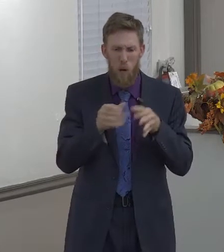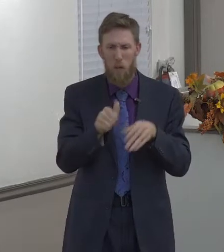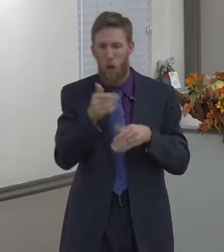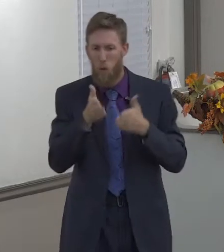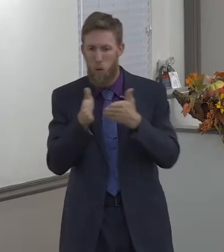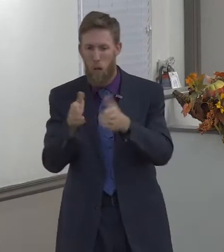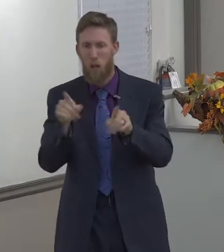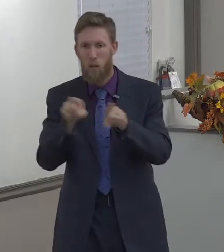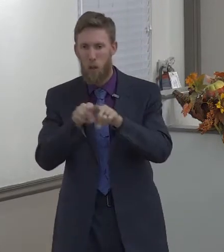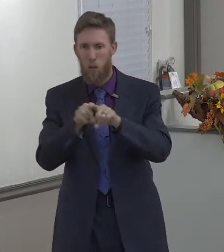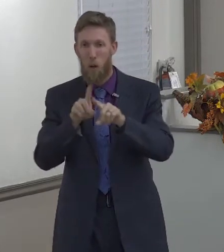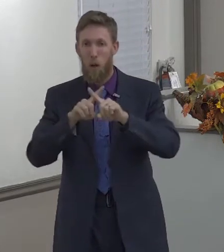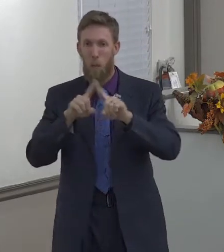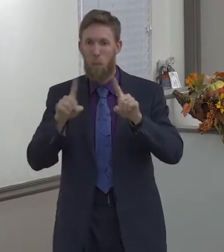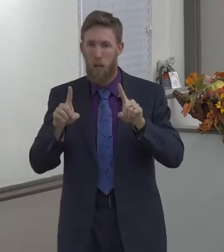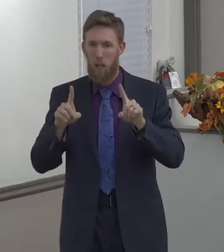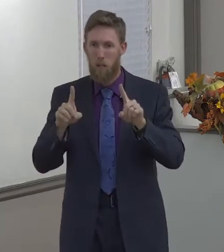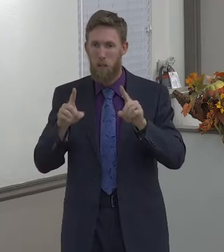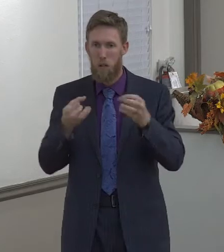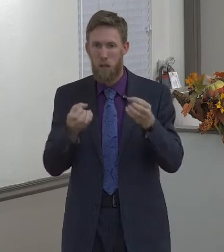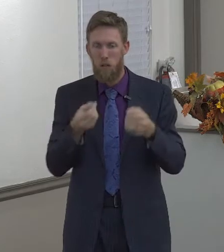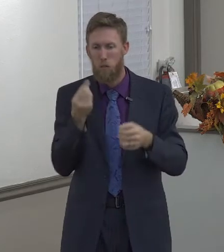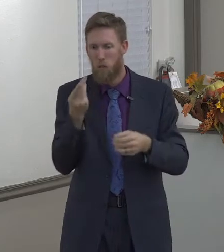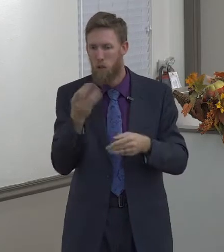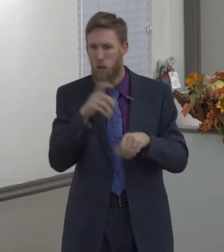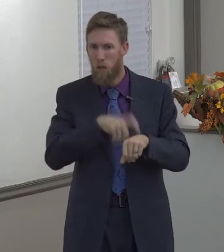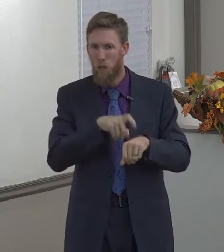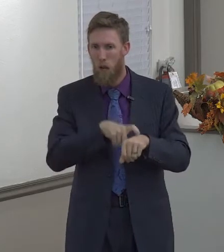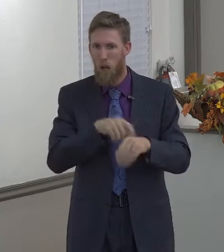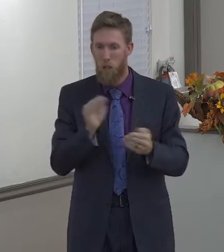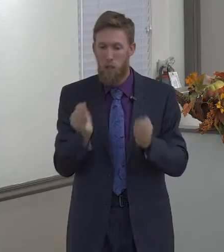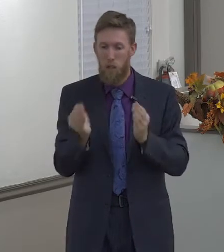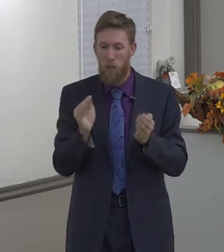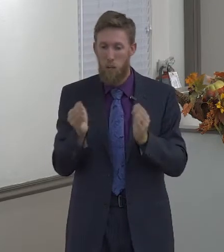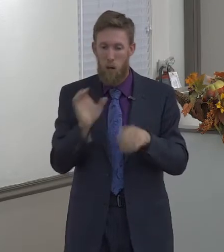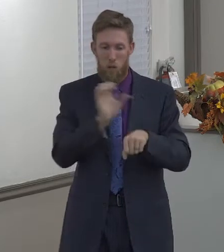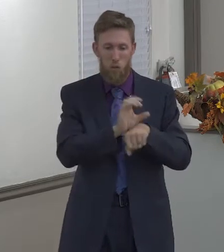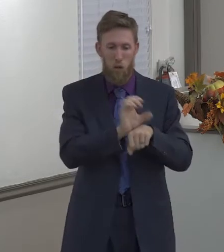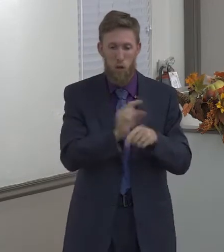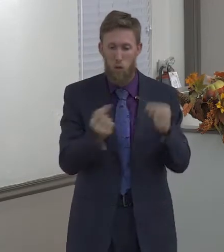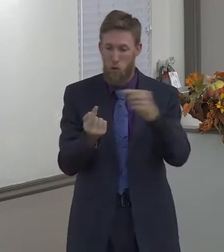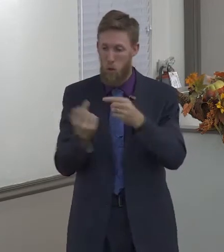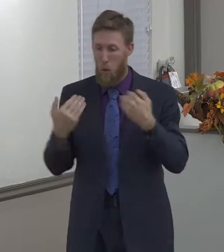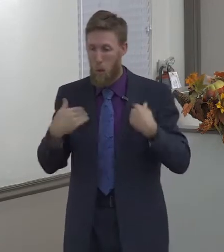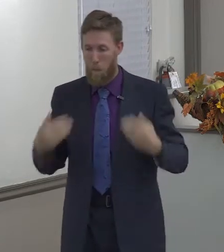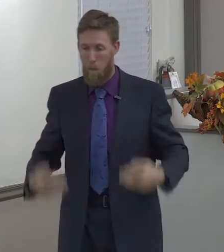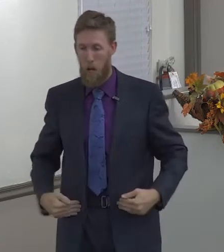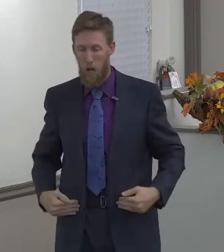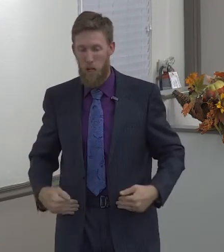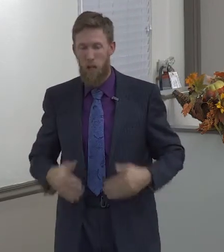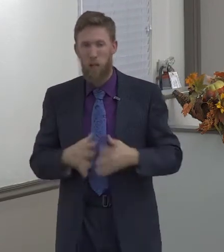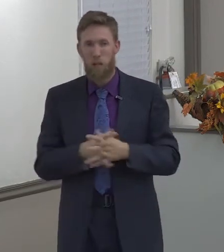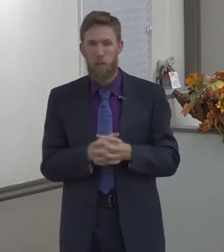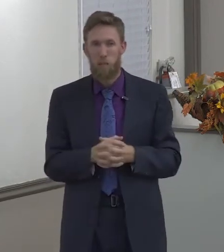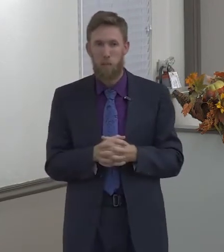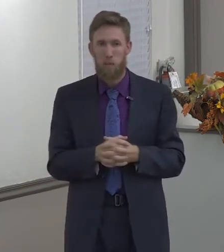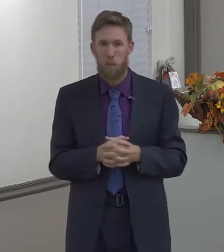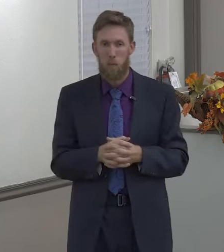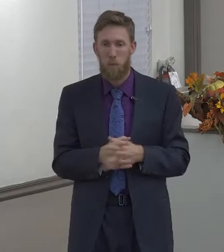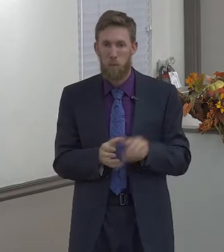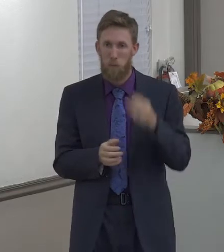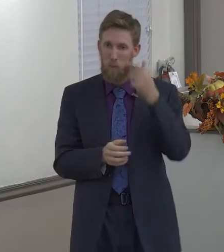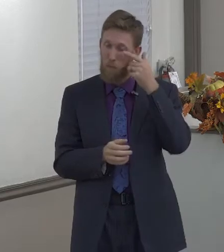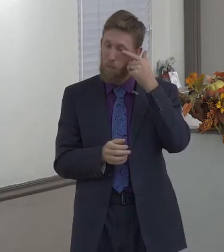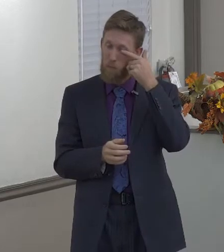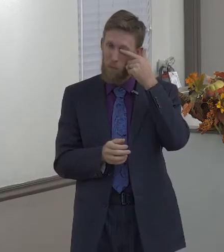and even 2,000 years ago, 6,000 years ago, people understood the body. They